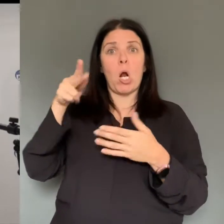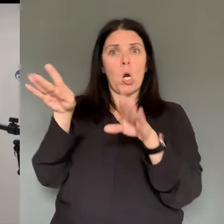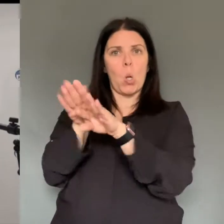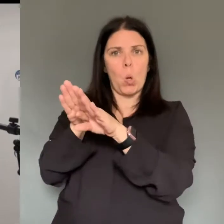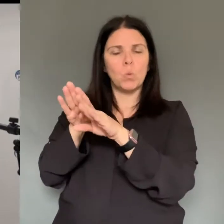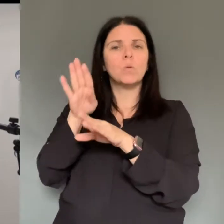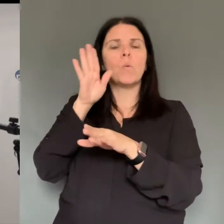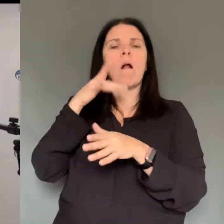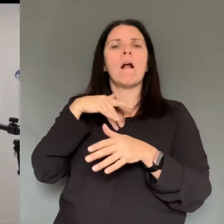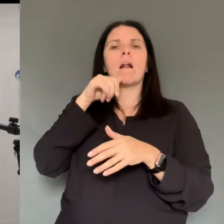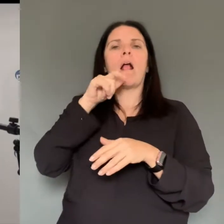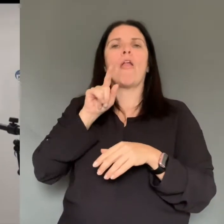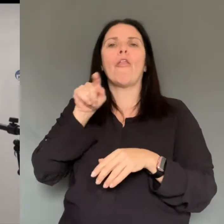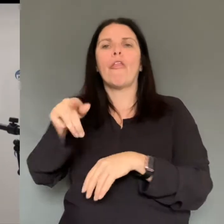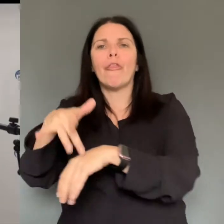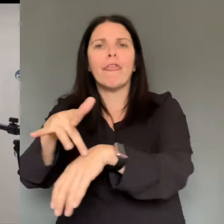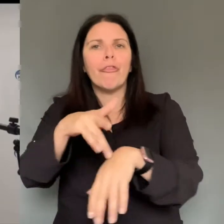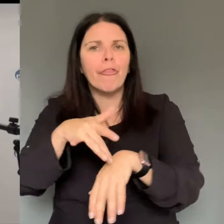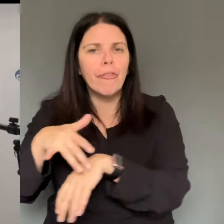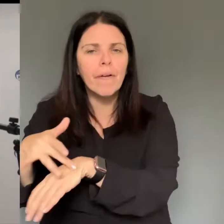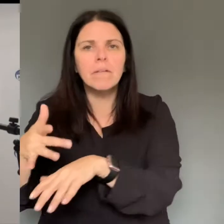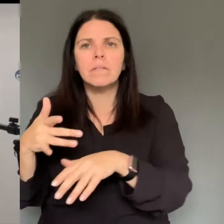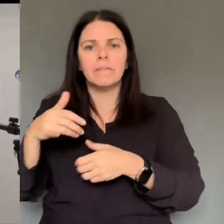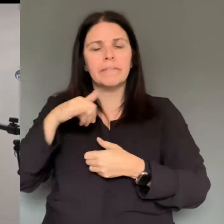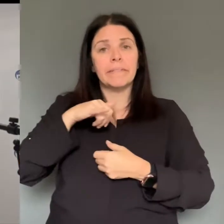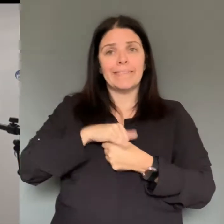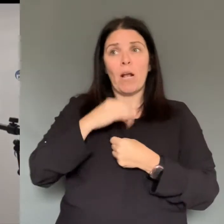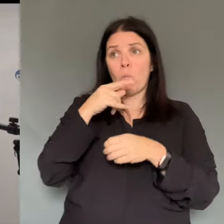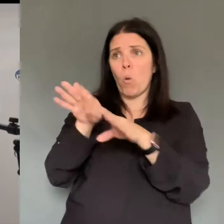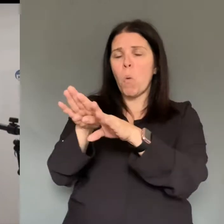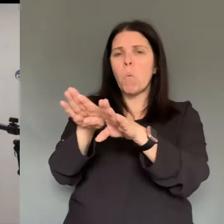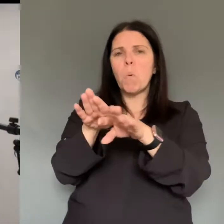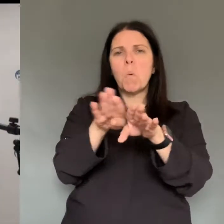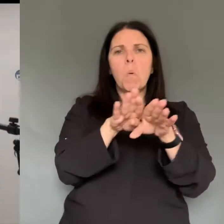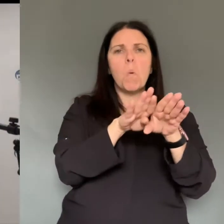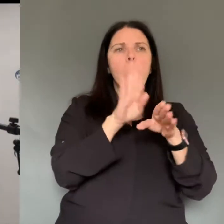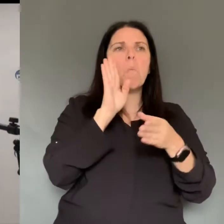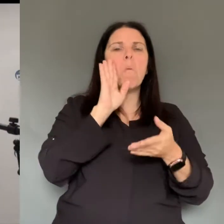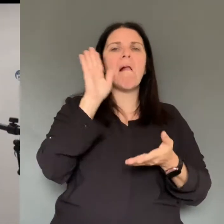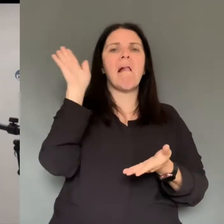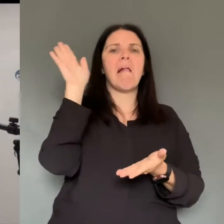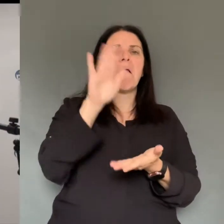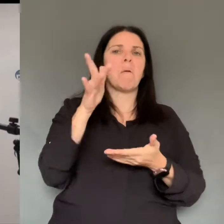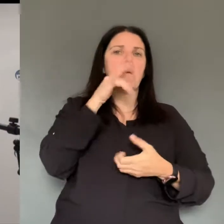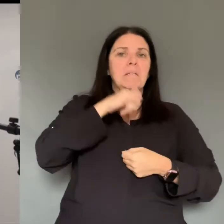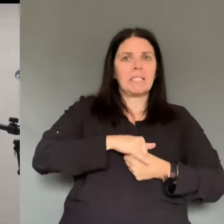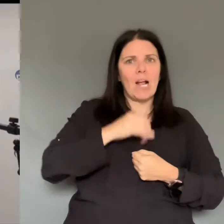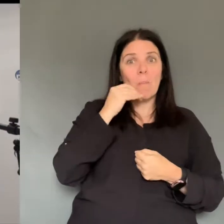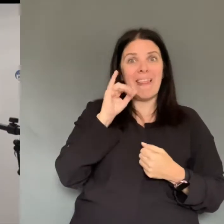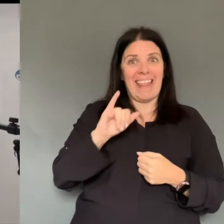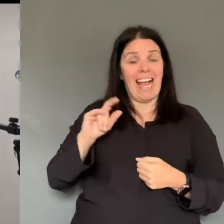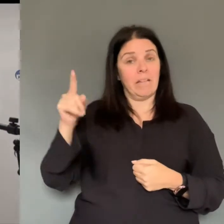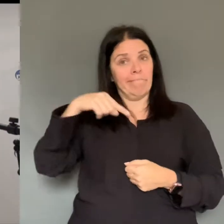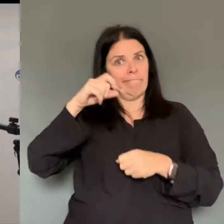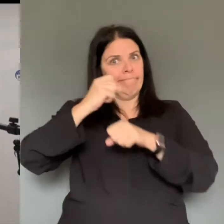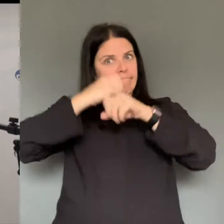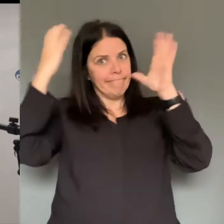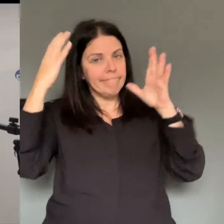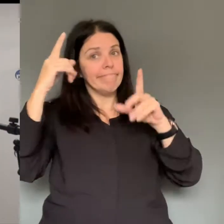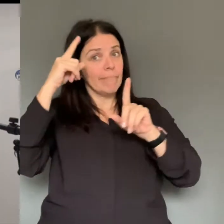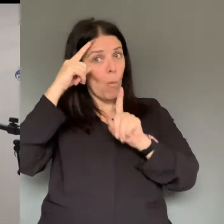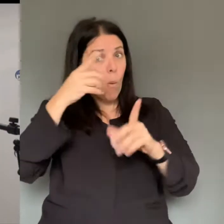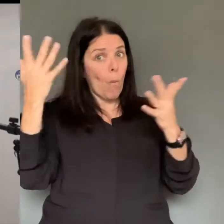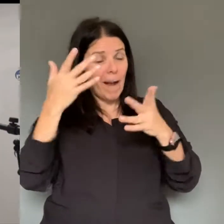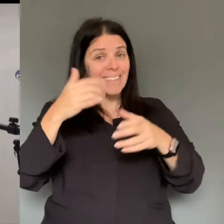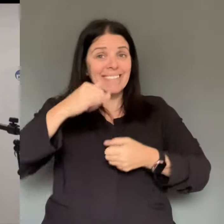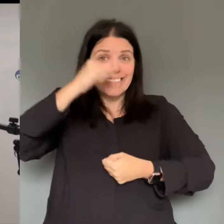Just a clarification on the statistics you gave earlier. Does that apply to all of the 65 cases or just the 44 total